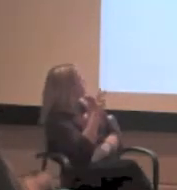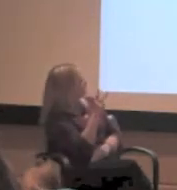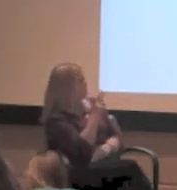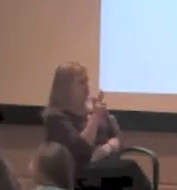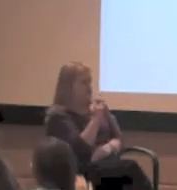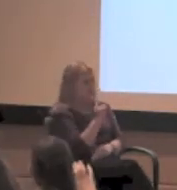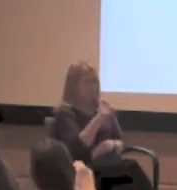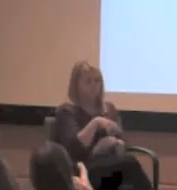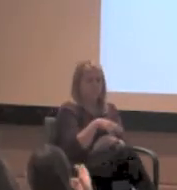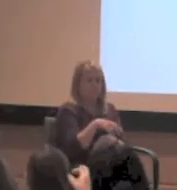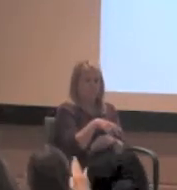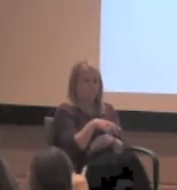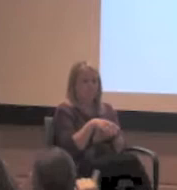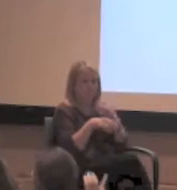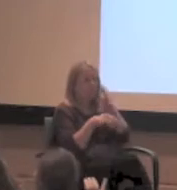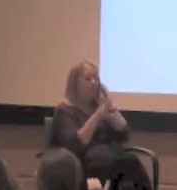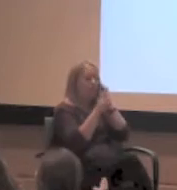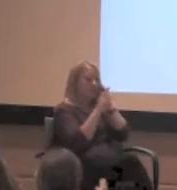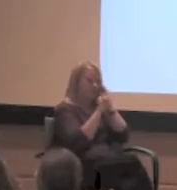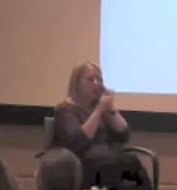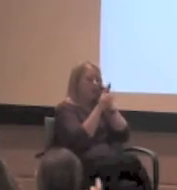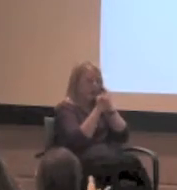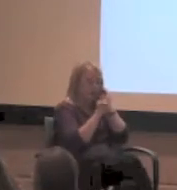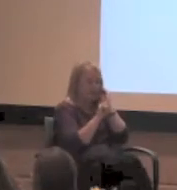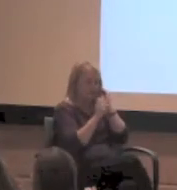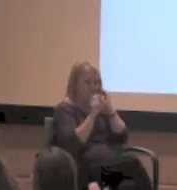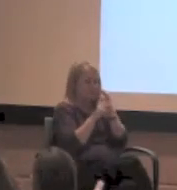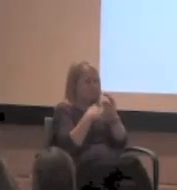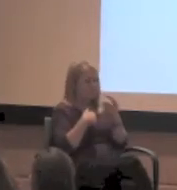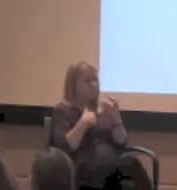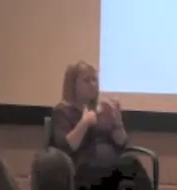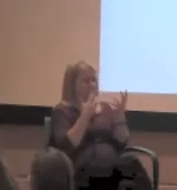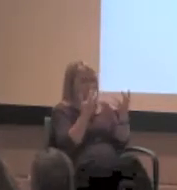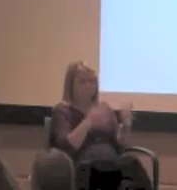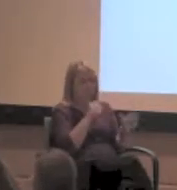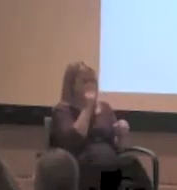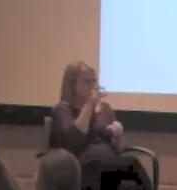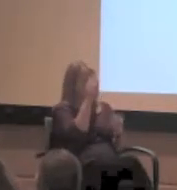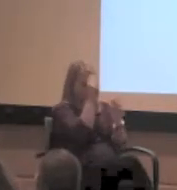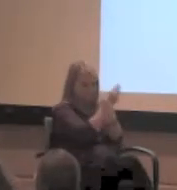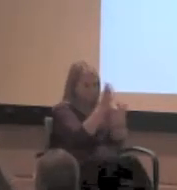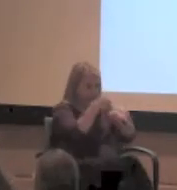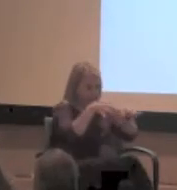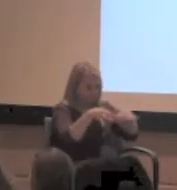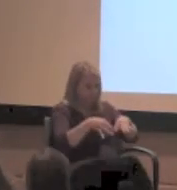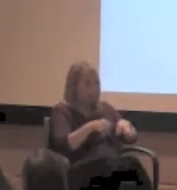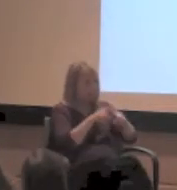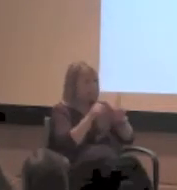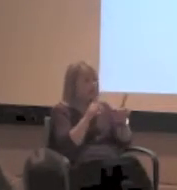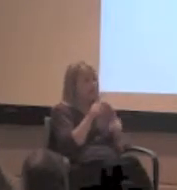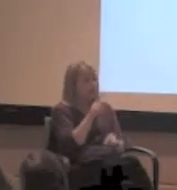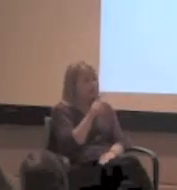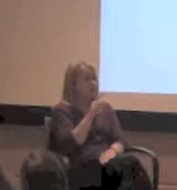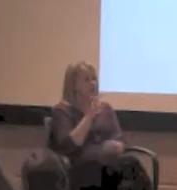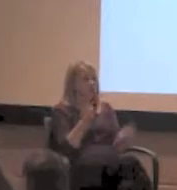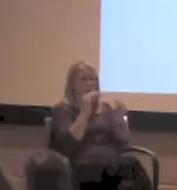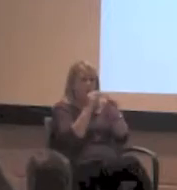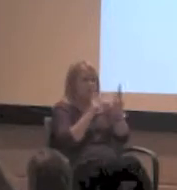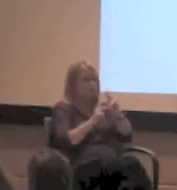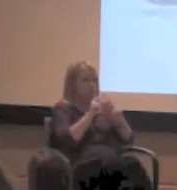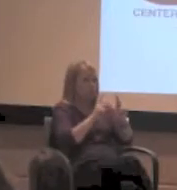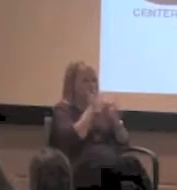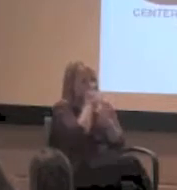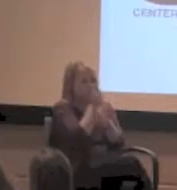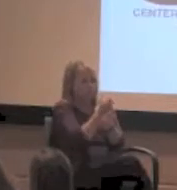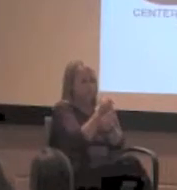So spina bifida is an important disease. I don't have to tell this audience, but more and more people are starting to take an interest from